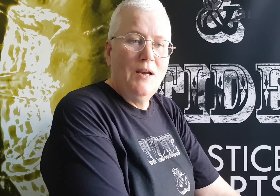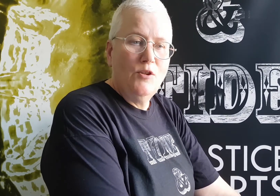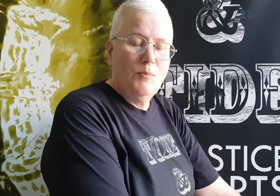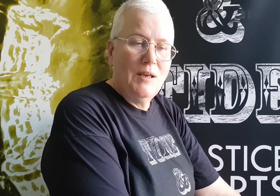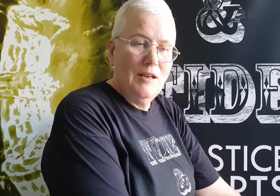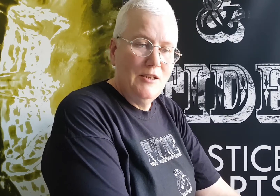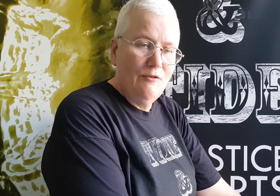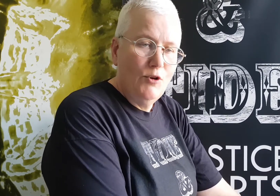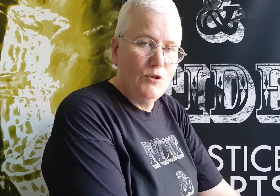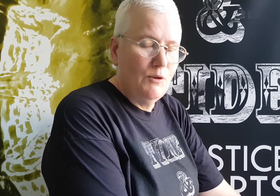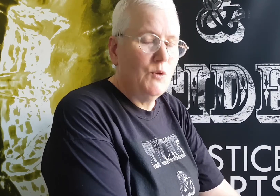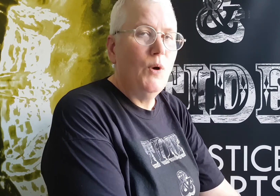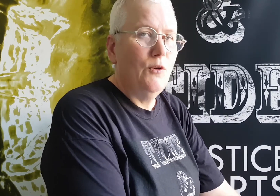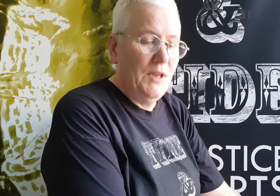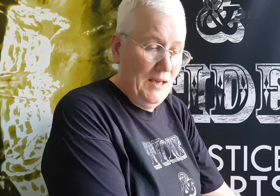them by getting it wrong, so it was one or the other.